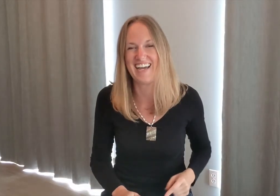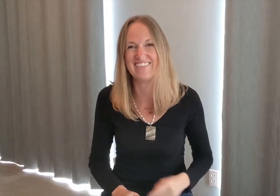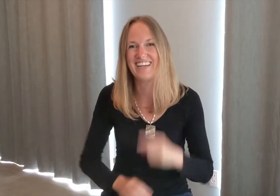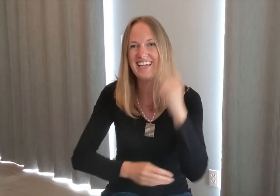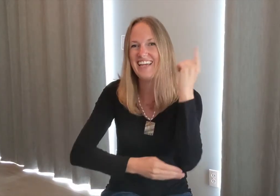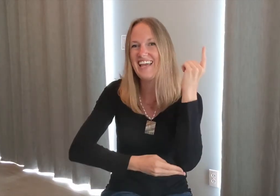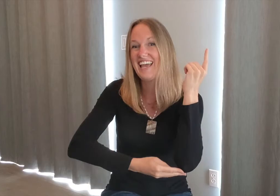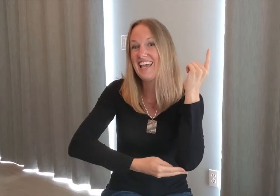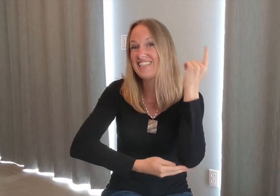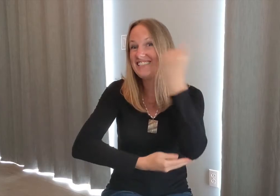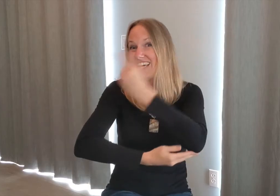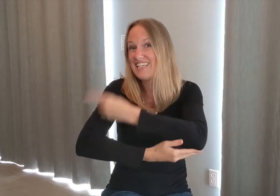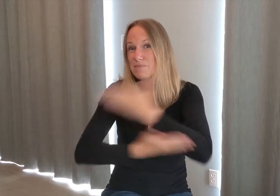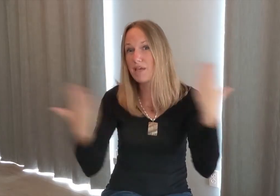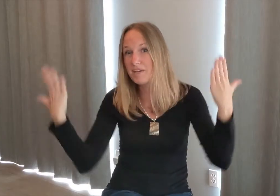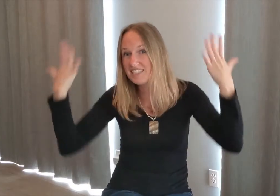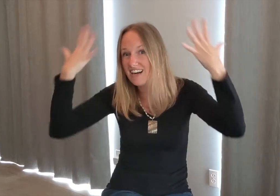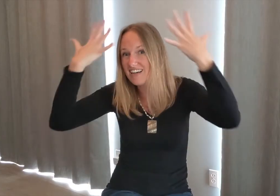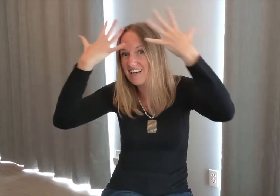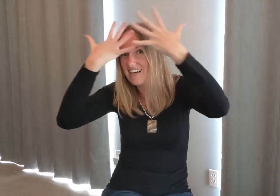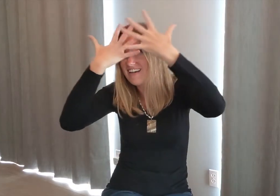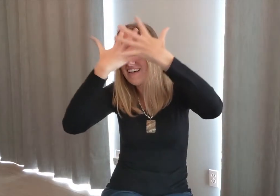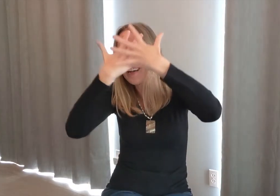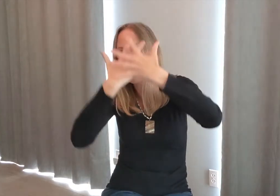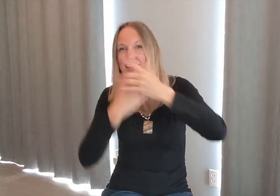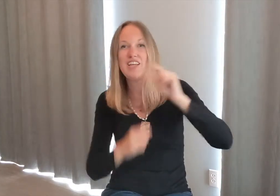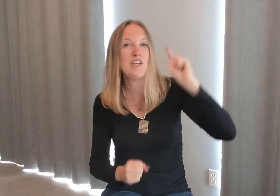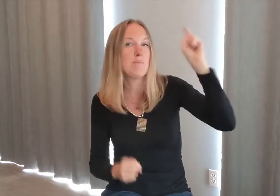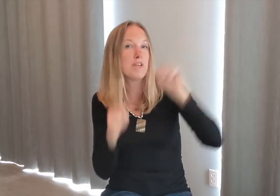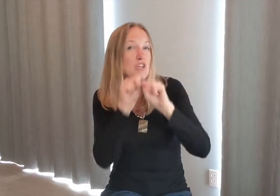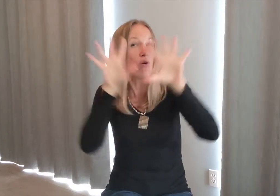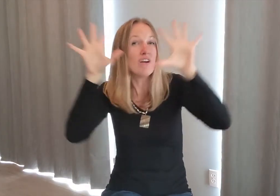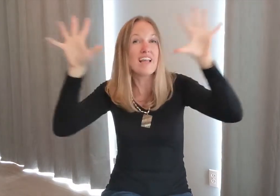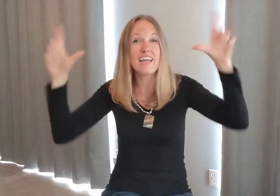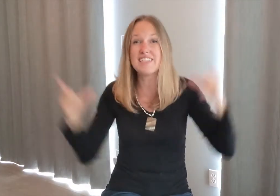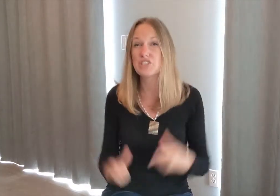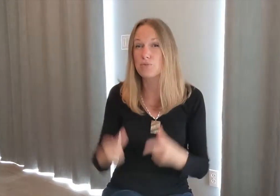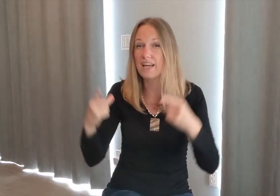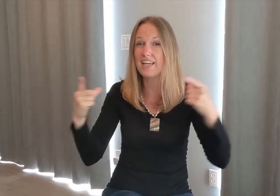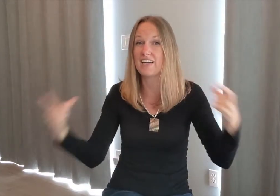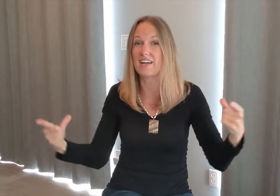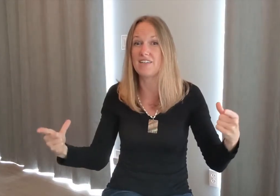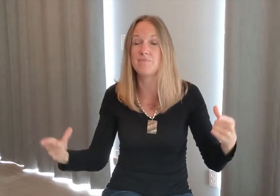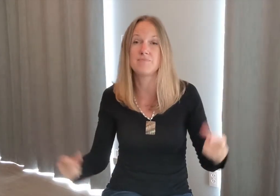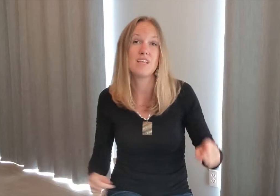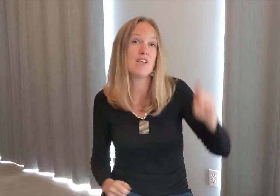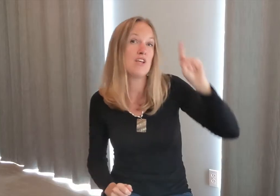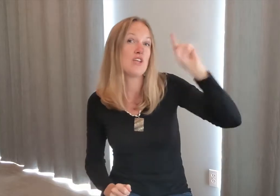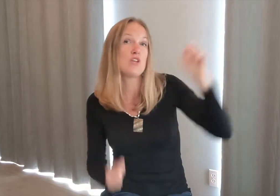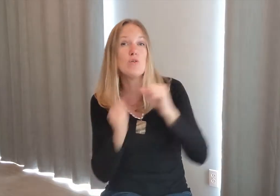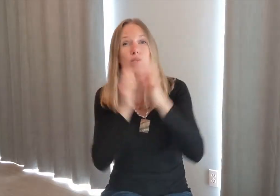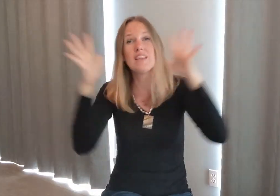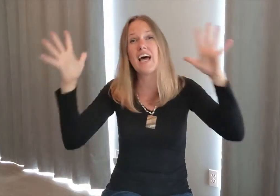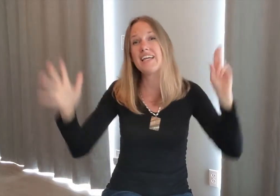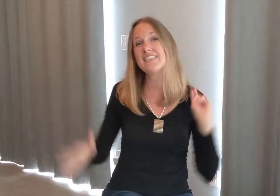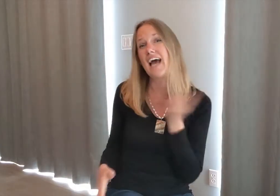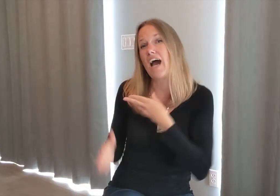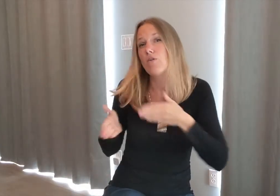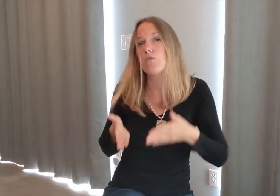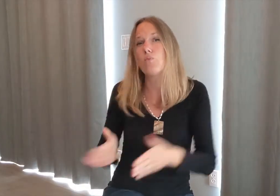time. Days may be darker, but your light is greater. You light our